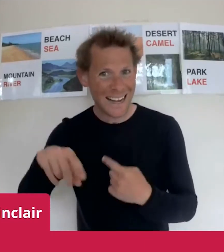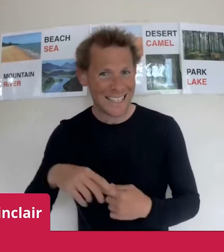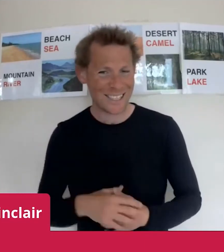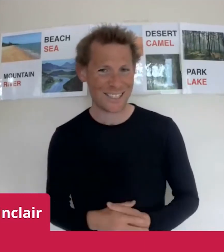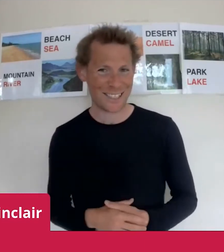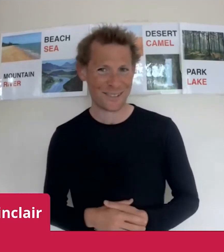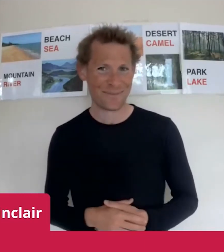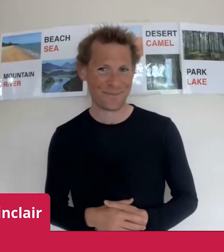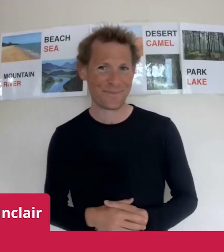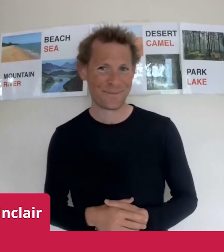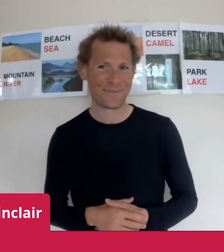And the answer is